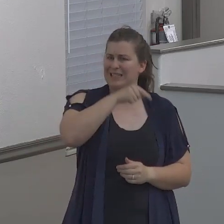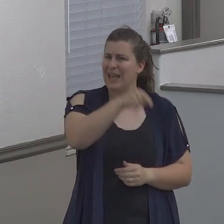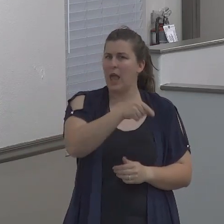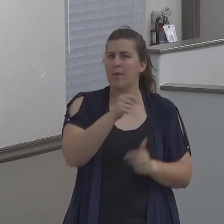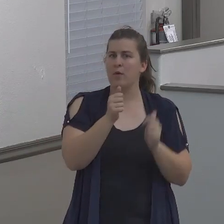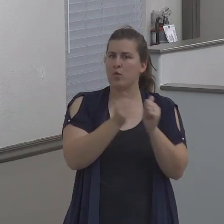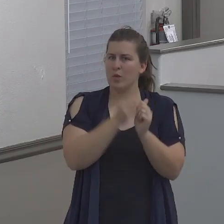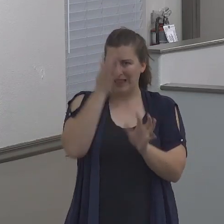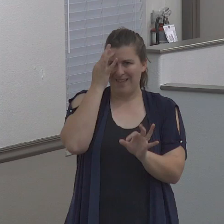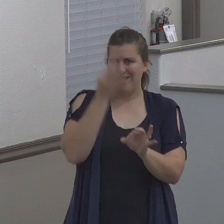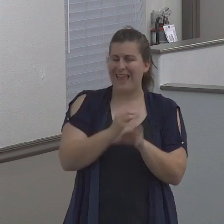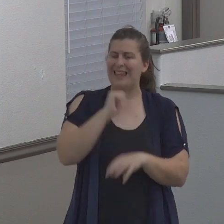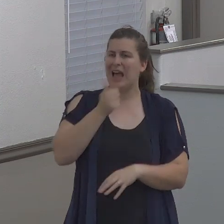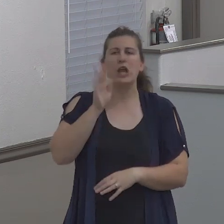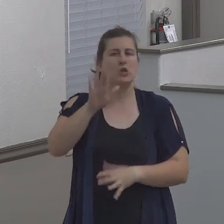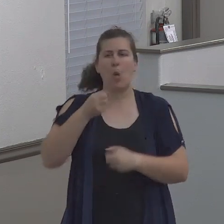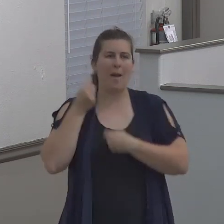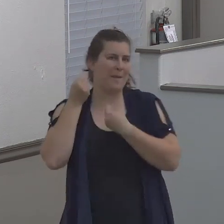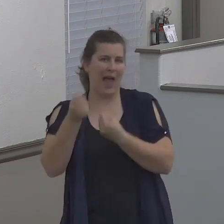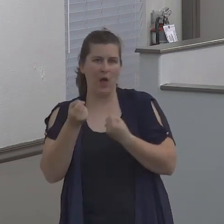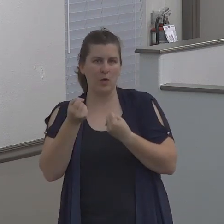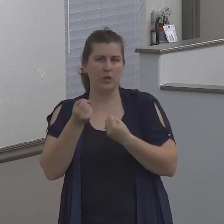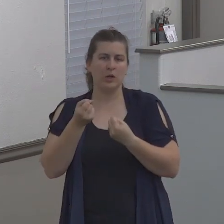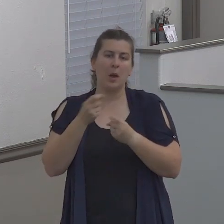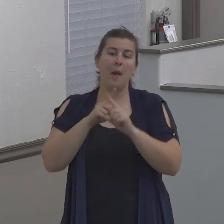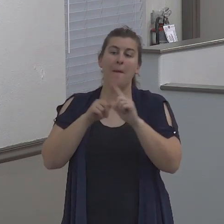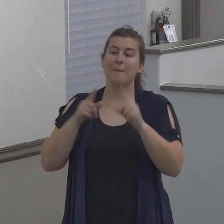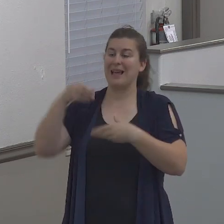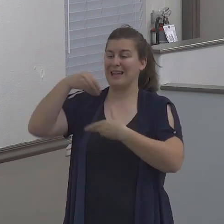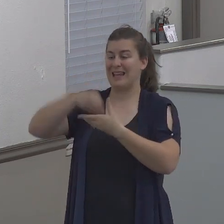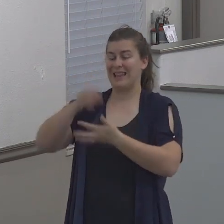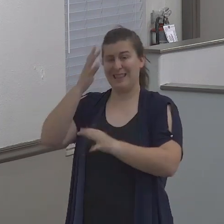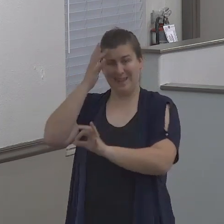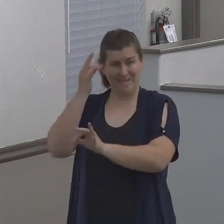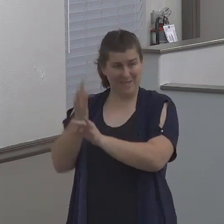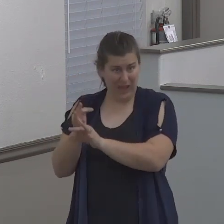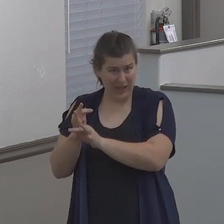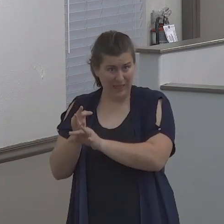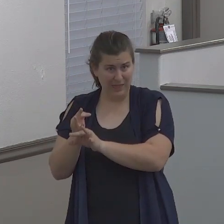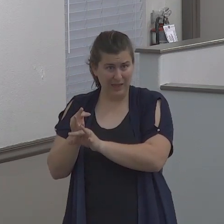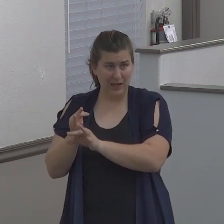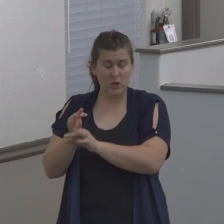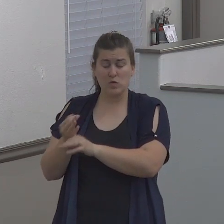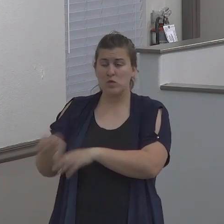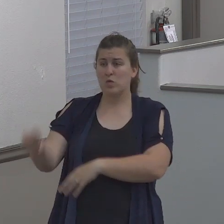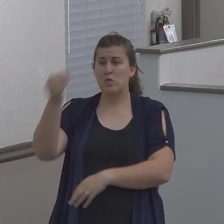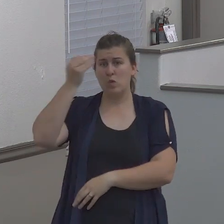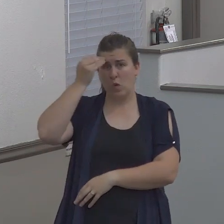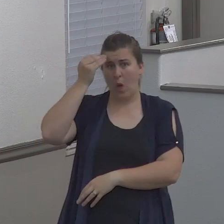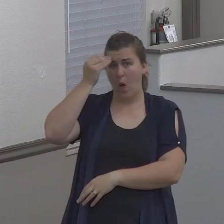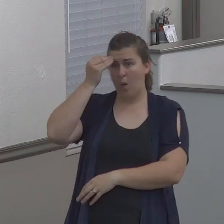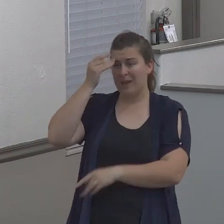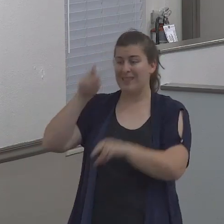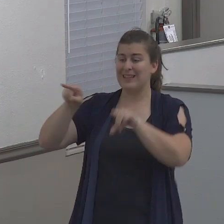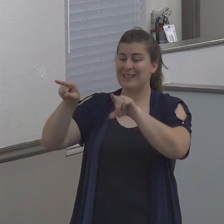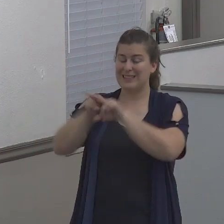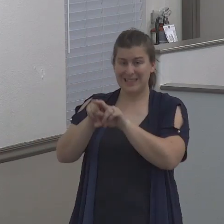the faith, not in your own strength. Notice that. He didn't say in your power. He said in the